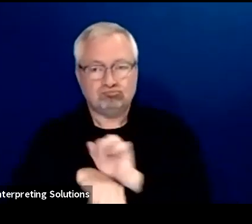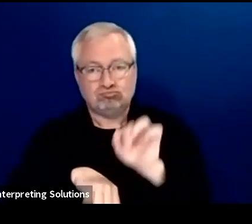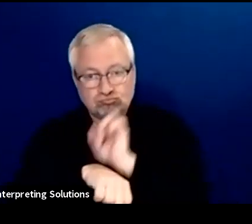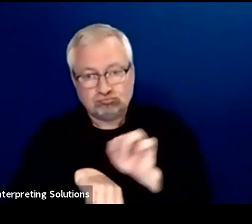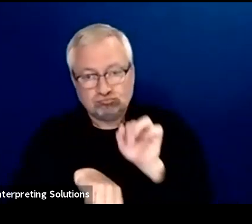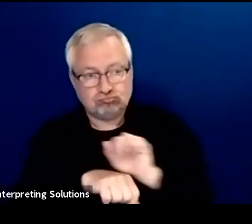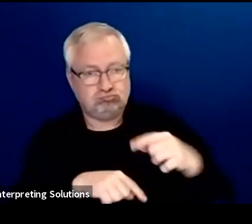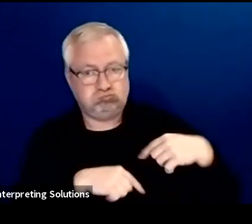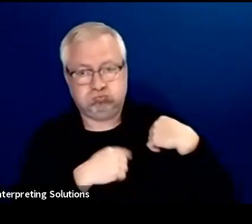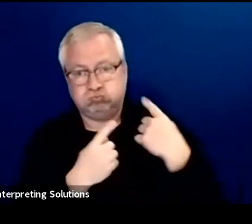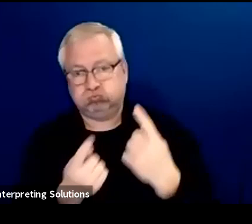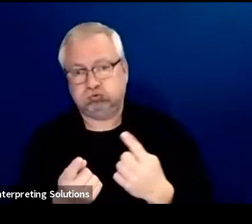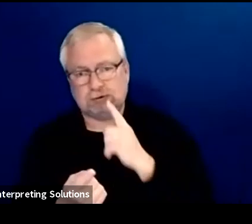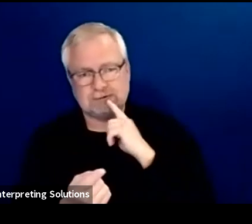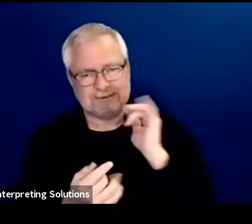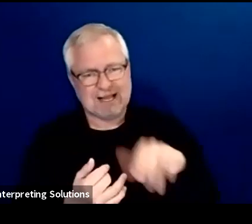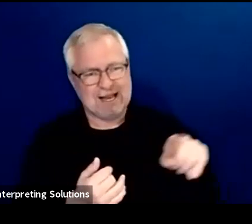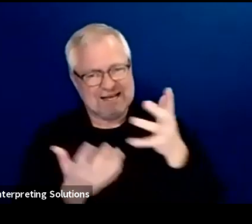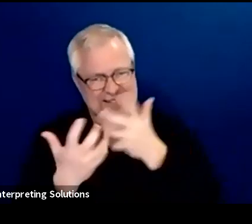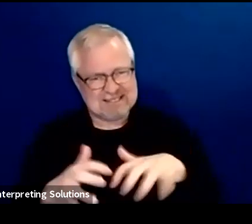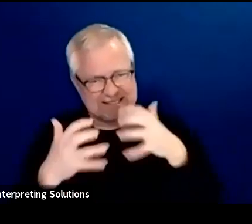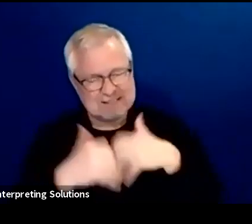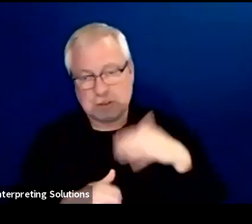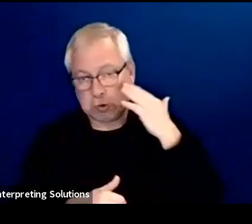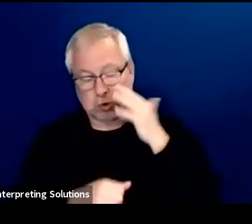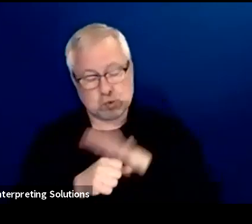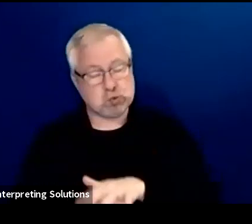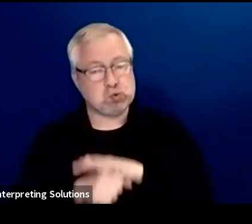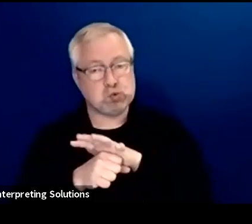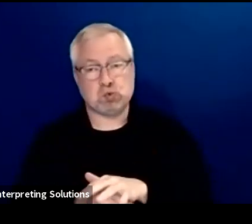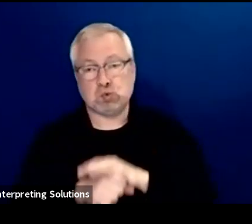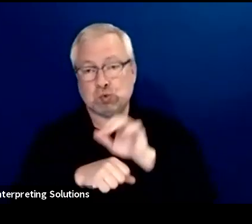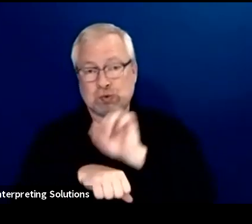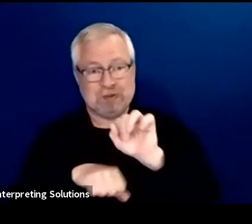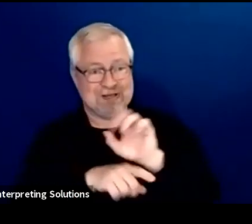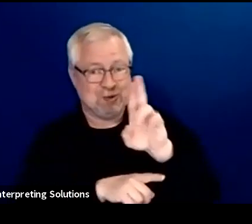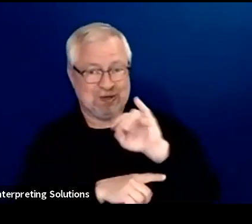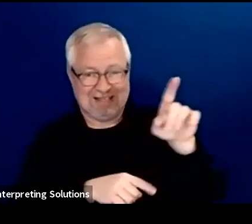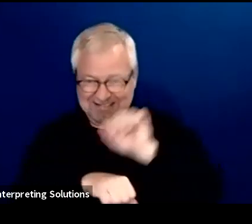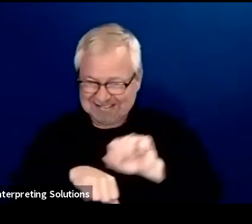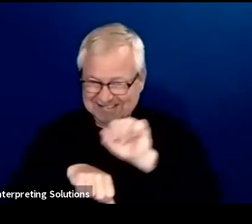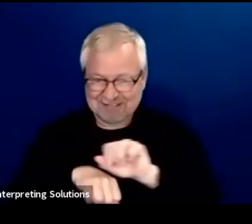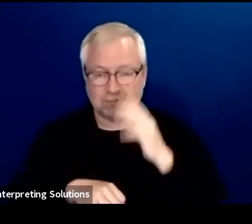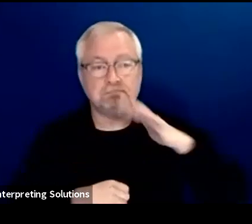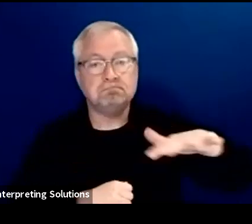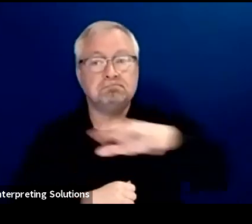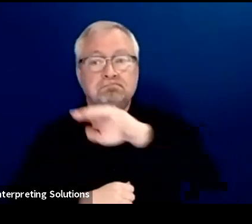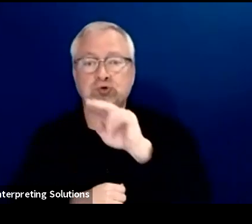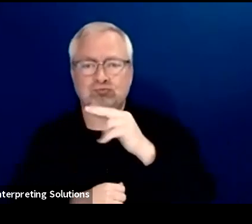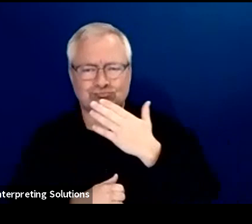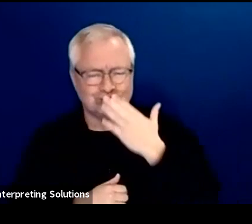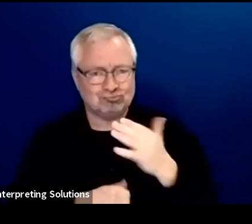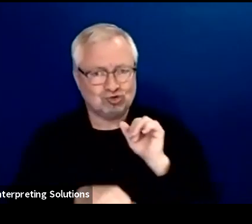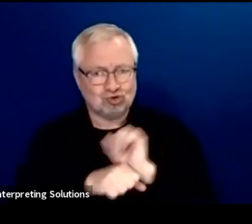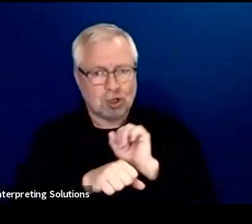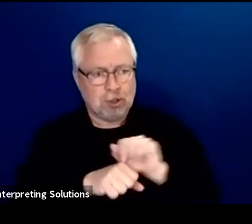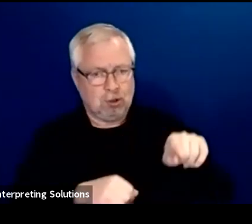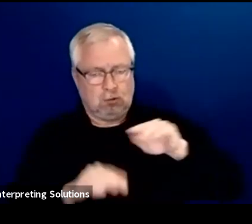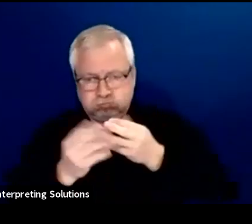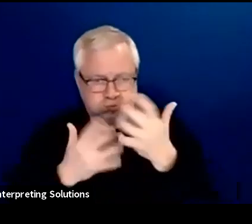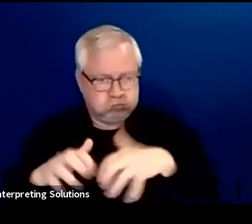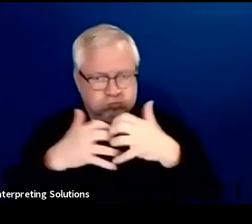situation over at the UIA folks at D, but they're doing a great job with it. Now I'll turn it over to Commissioner Malcolm for some of the updates around the